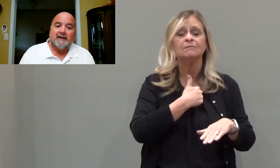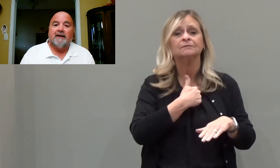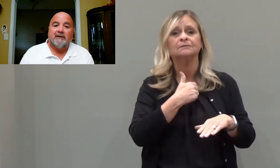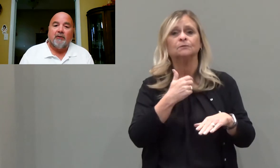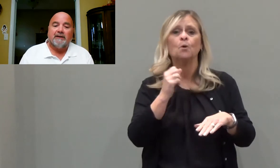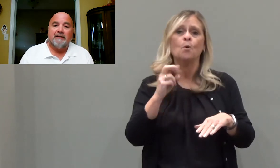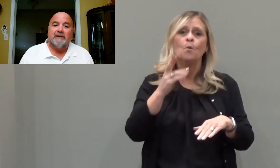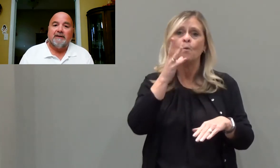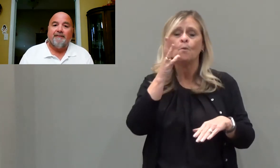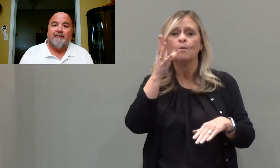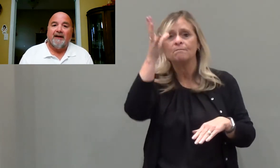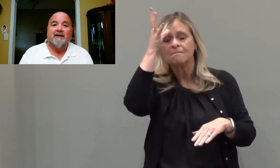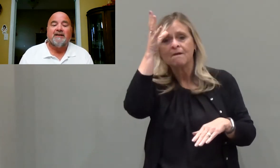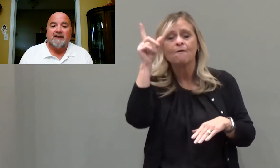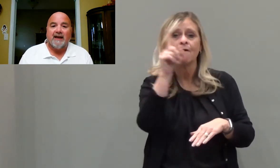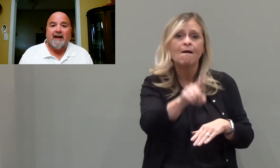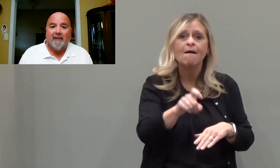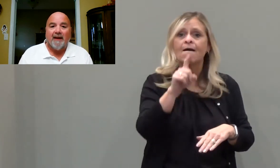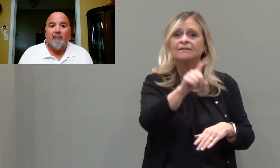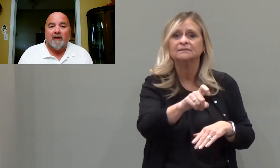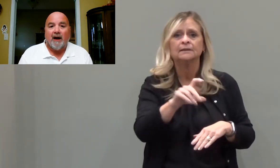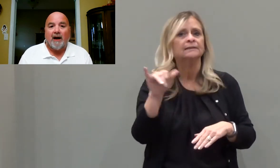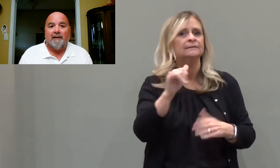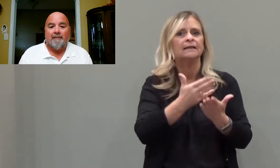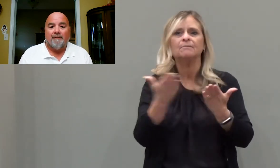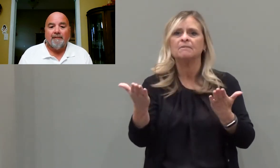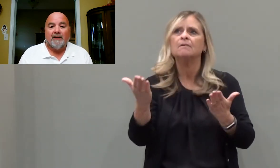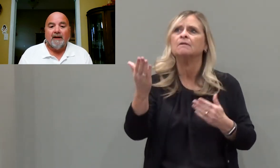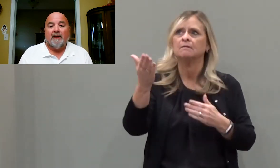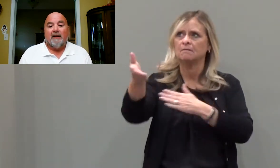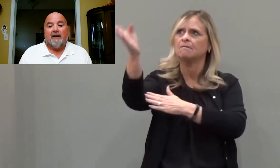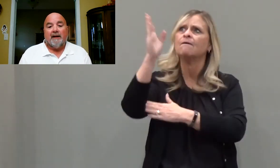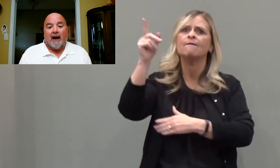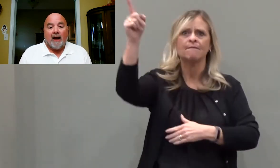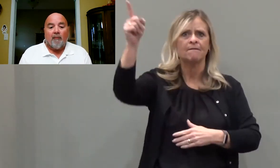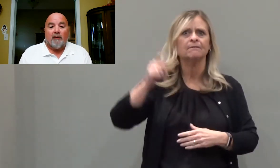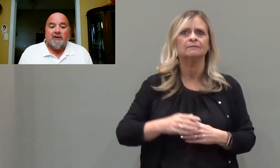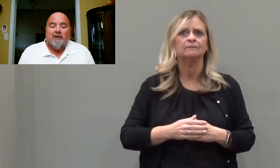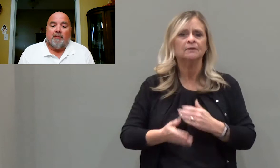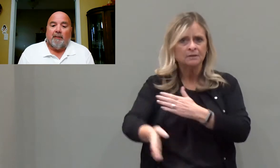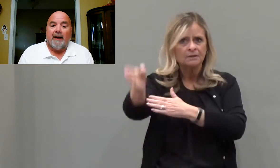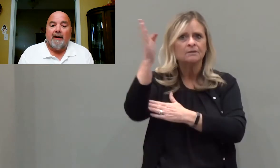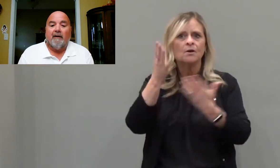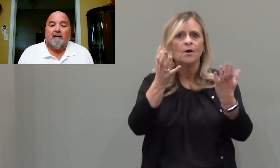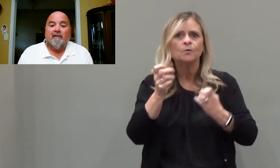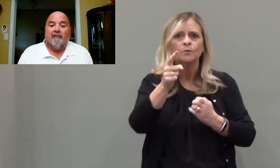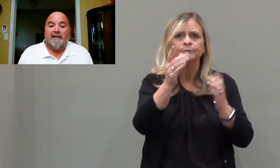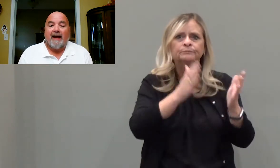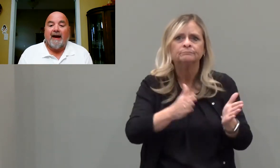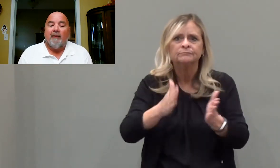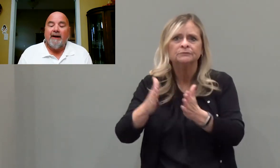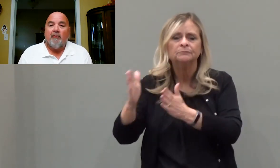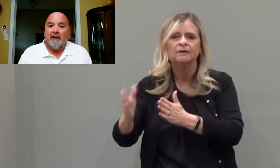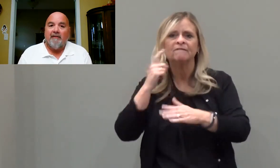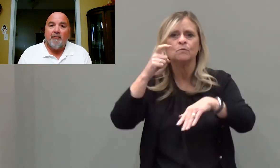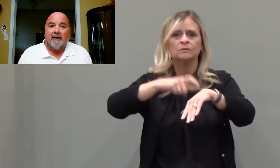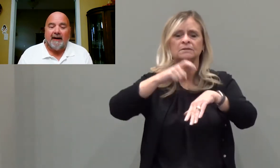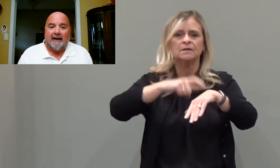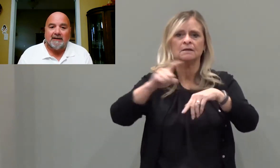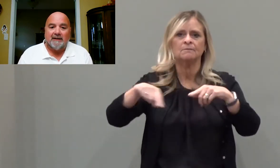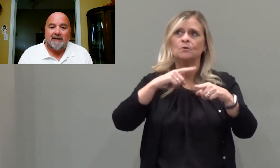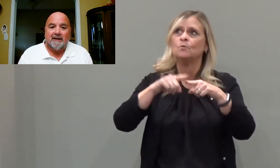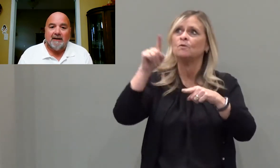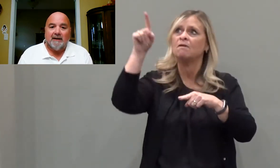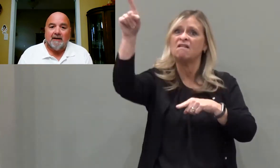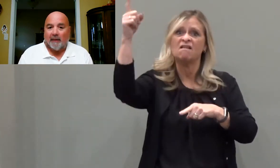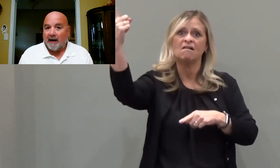parents asking us questions, it's the same thing with God. God wants you to prepare for a time when he will give you a